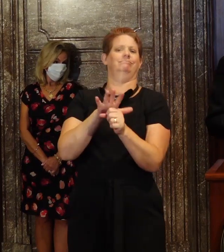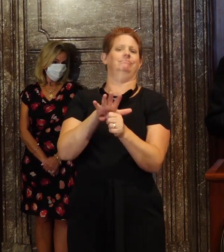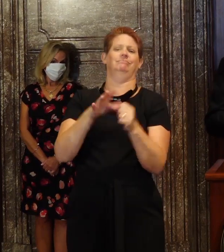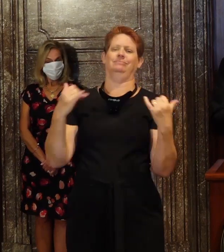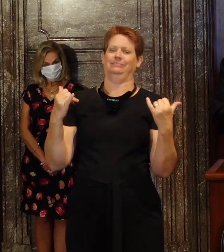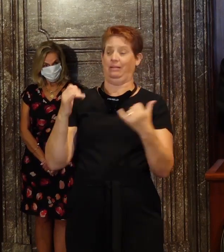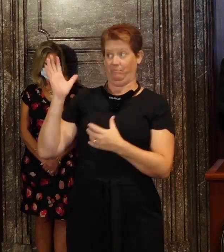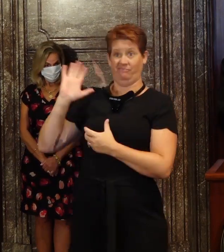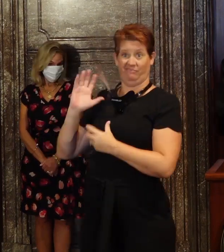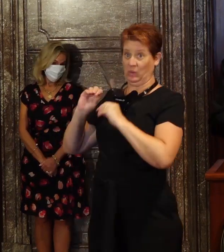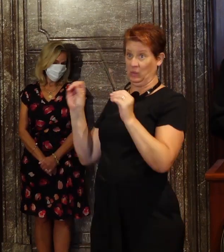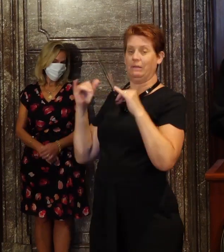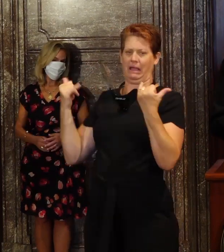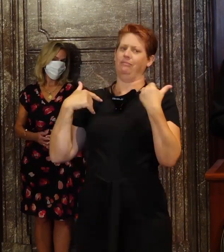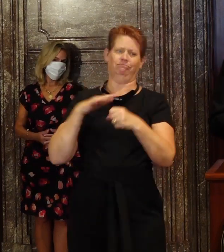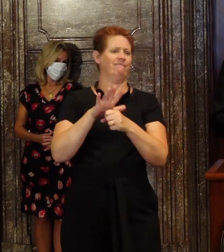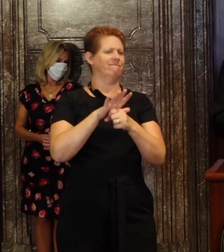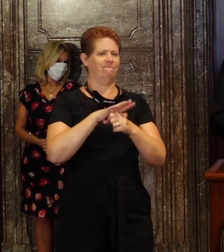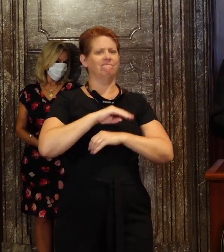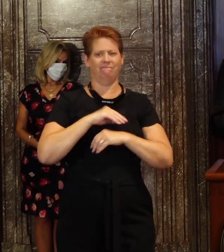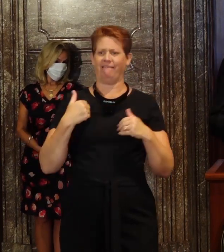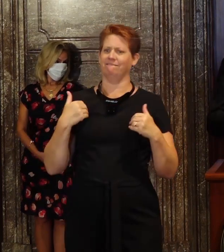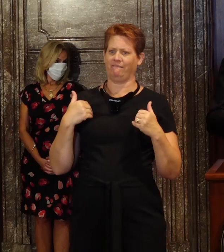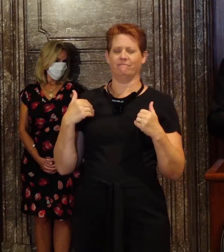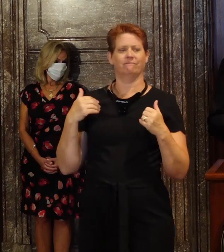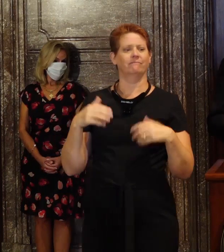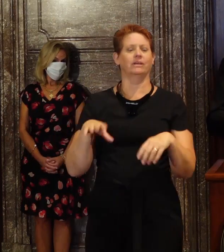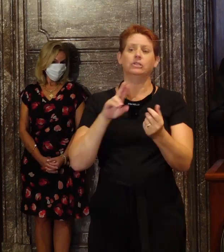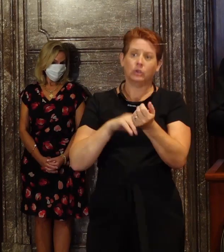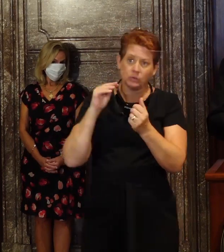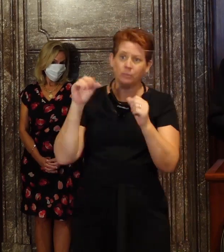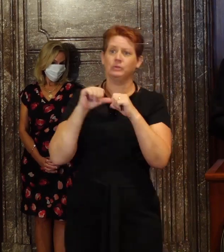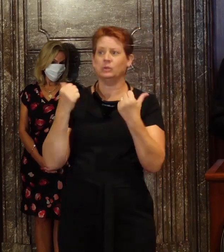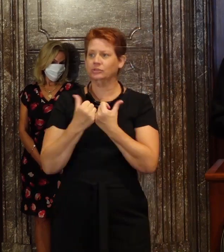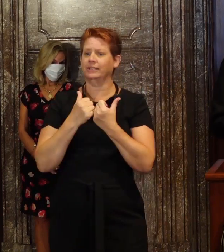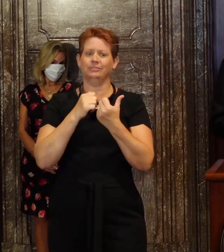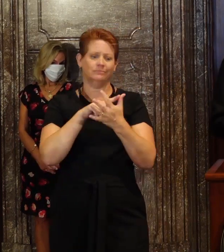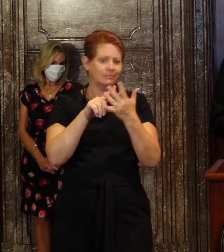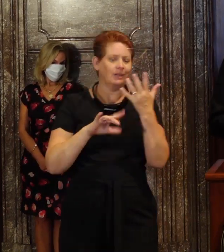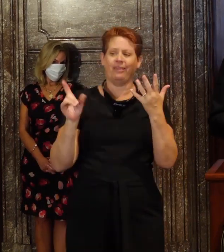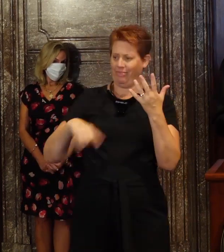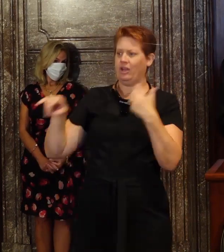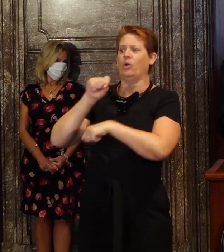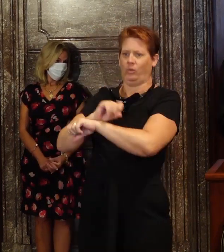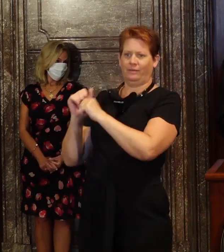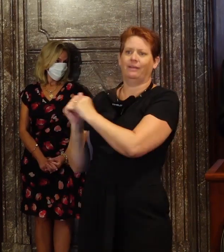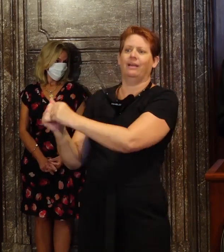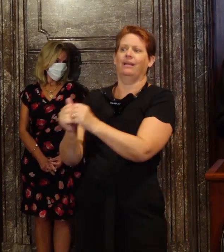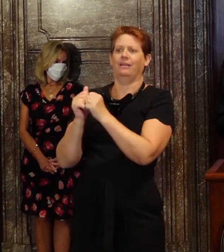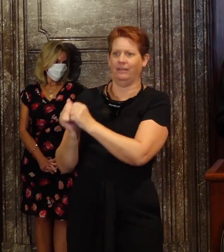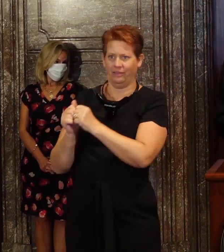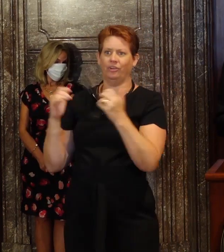place. And the combinations, the Nursing Home Association and others are grouping together to be sure that if they just need